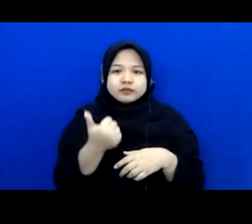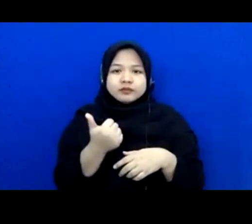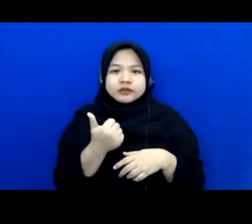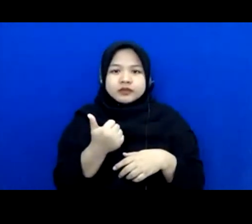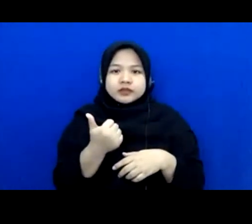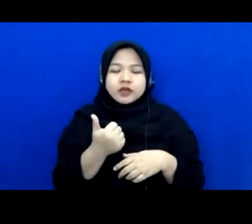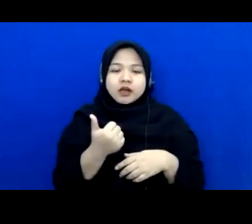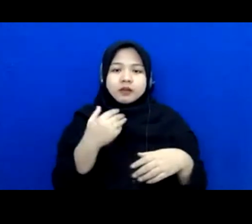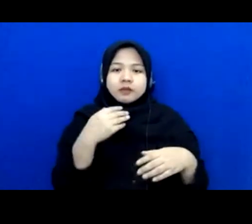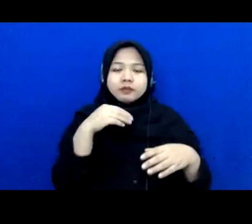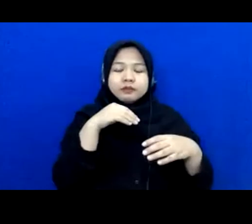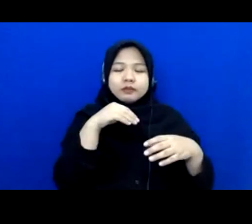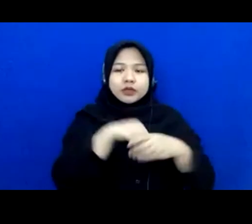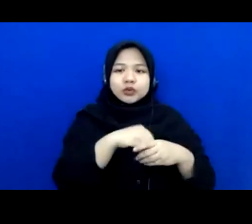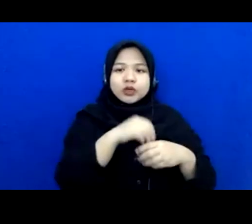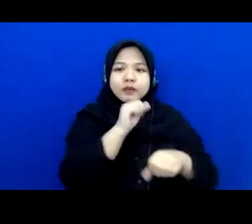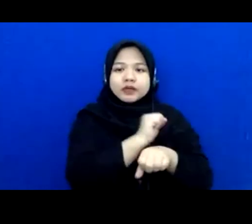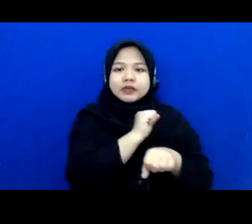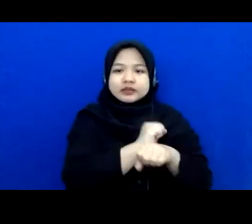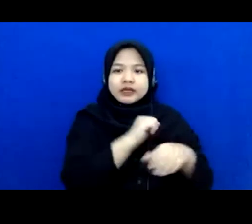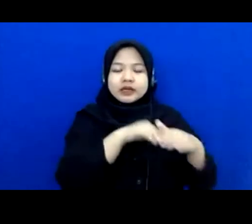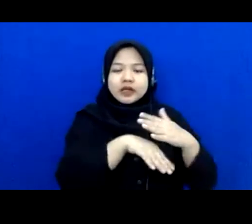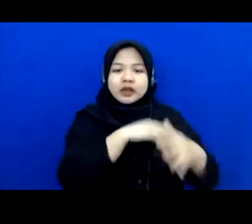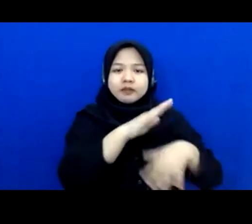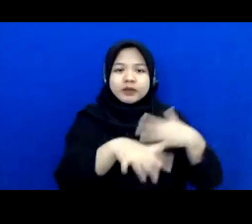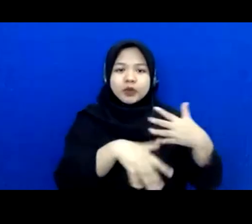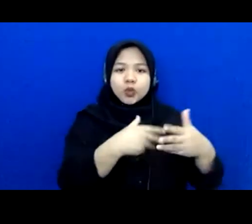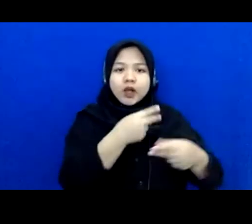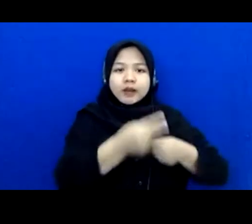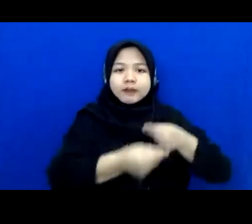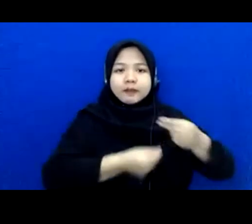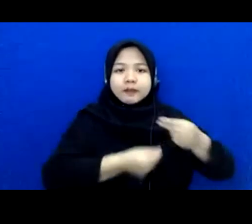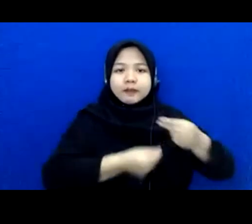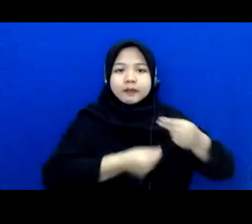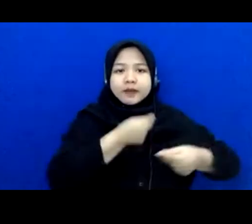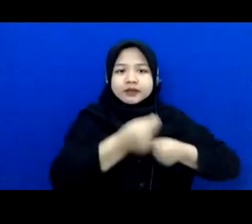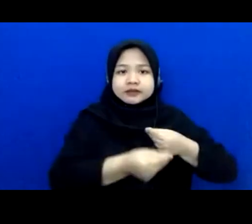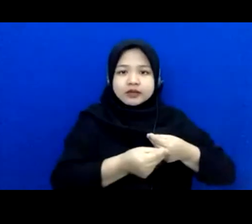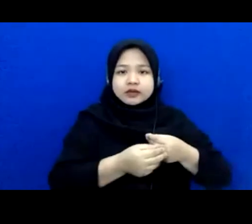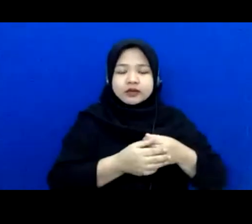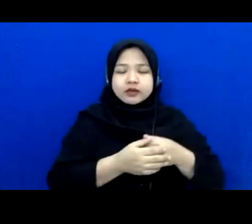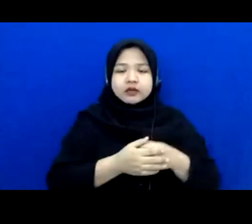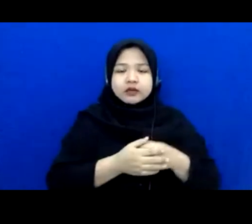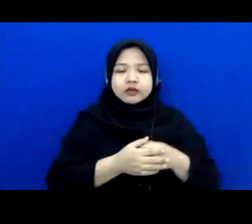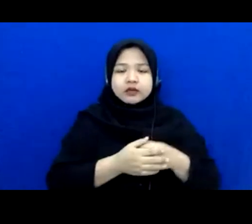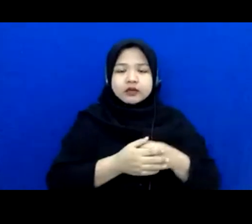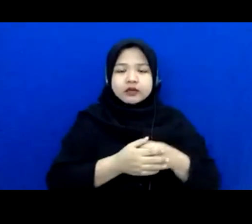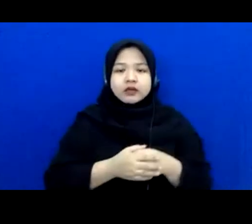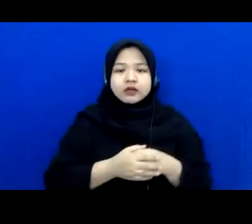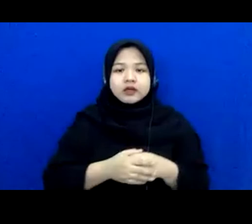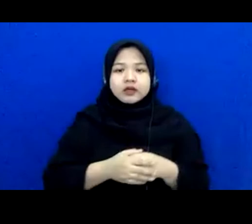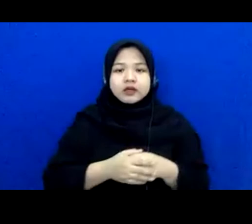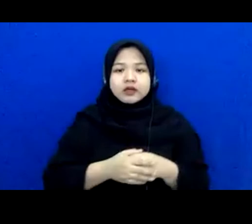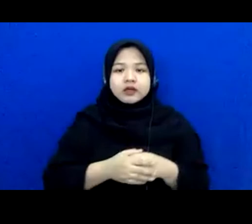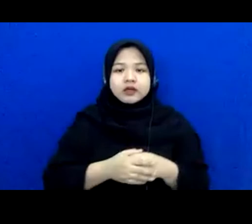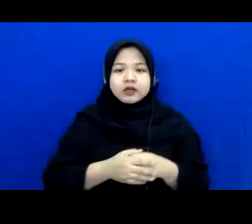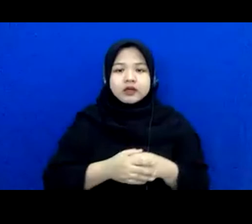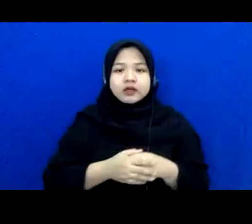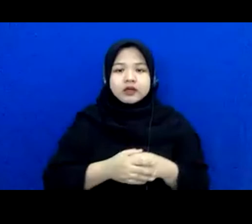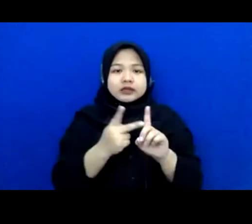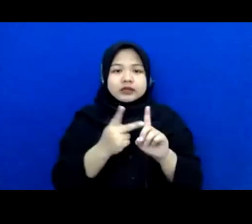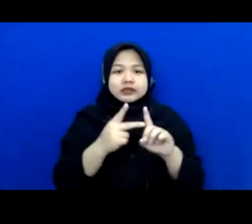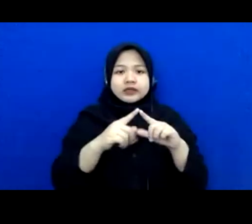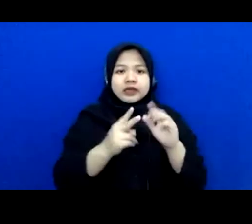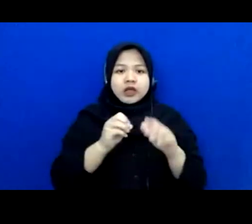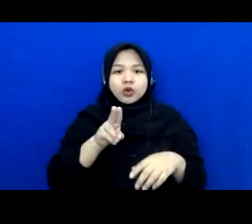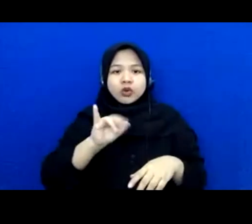markets as well. So our first hospital is in Vietnam, just outside of Hanoi in a place called Hun Yen province.